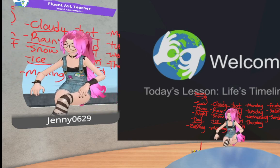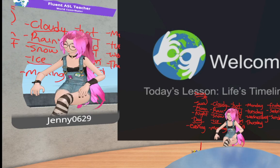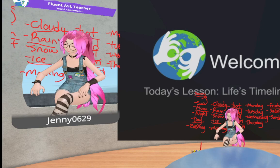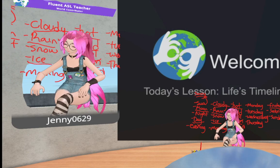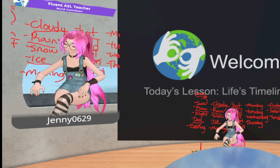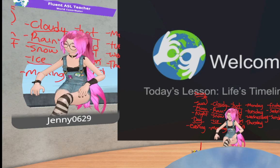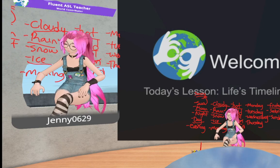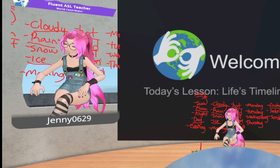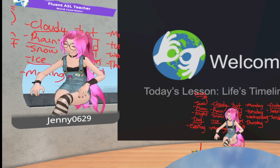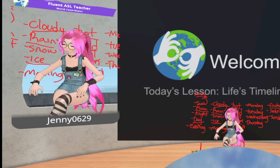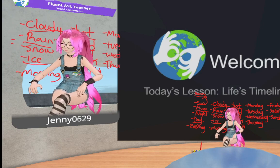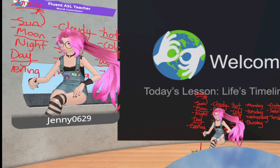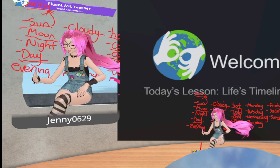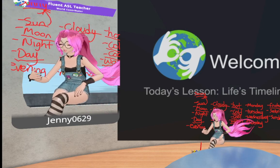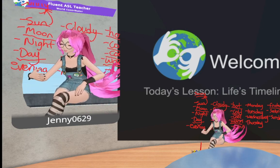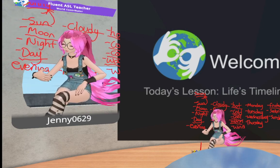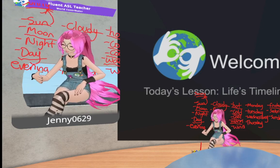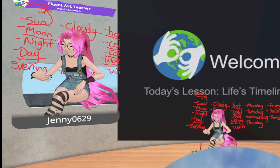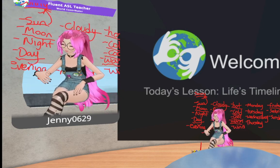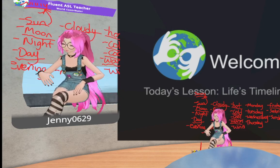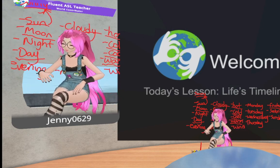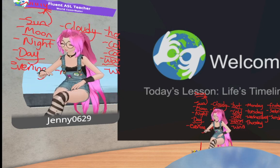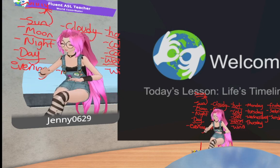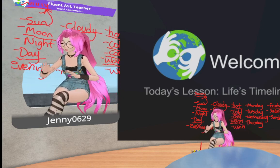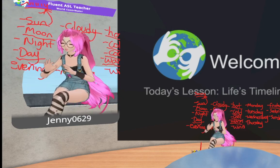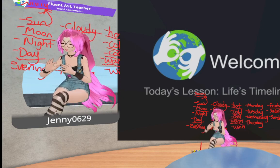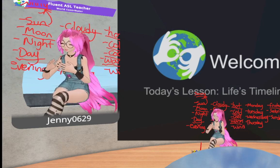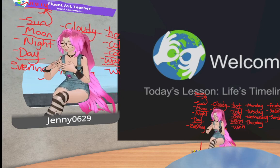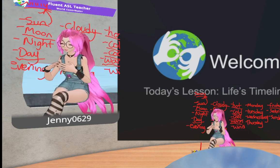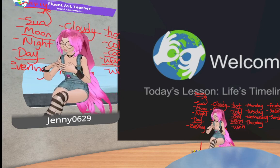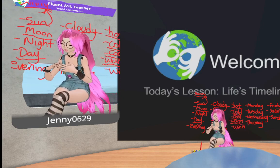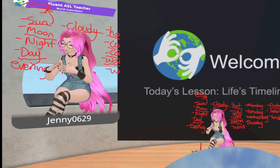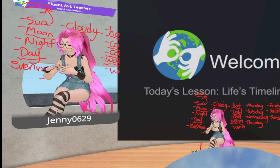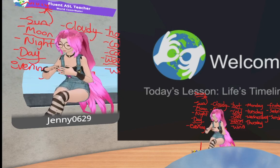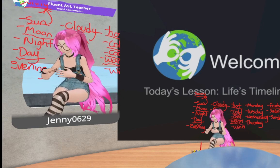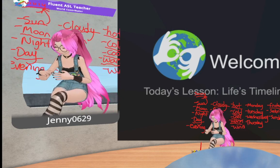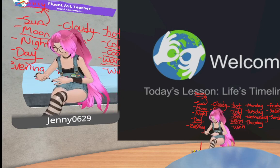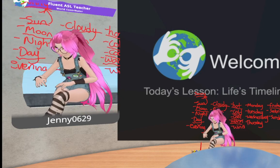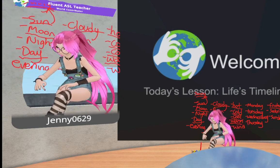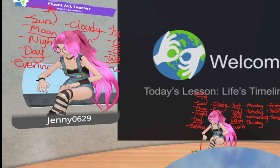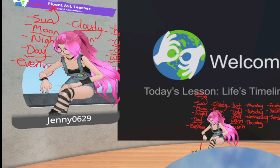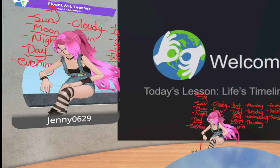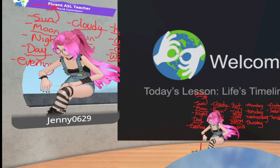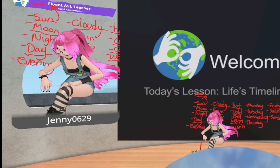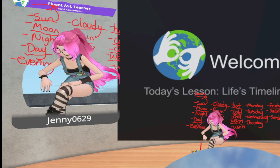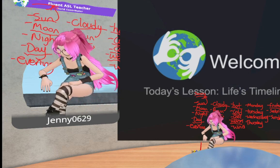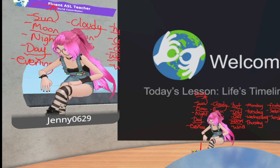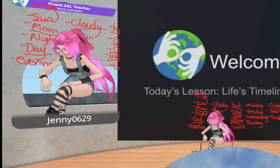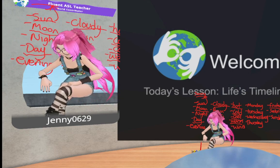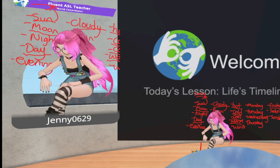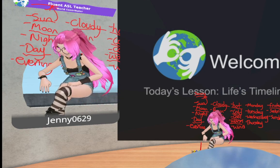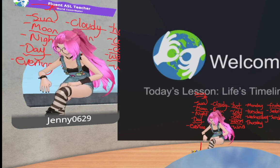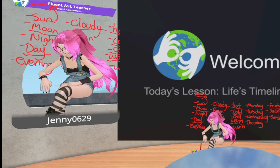B. Sorry, do you mind coming forward a little bit? Your hands are so tiny.